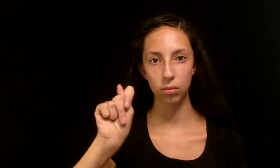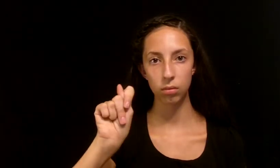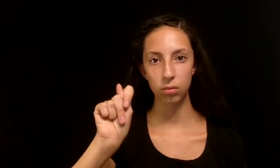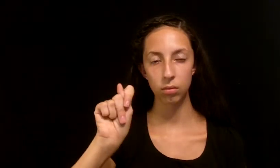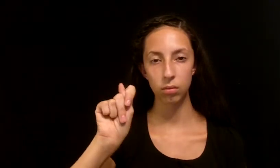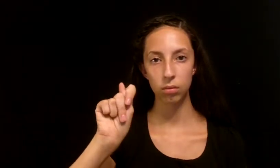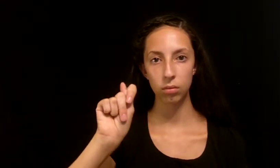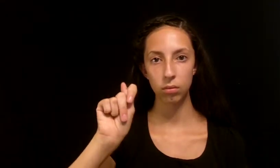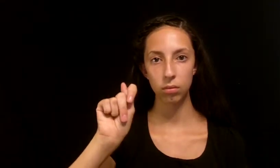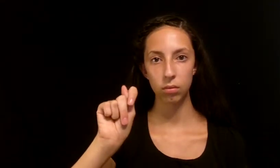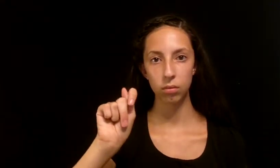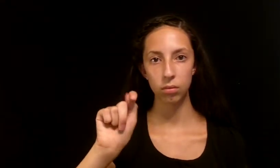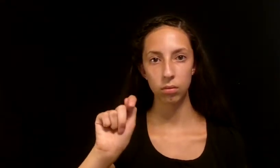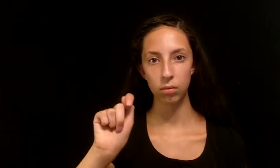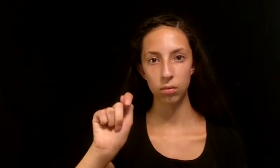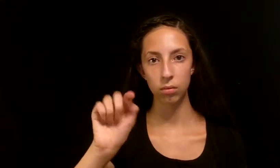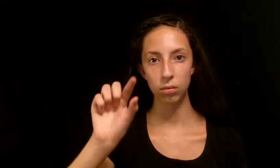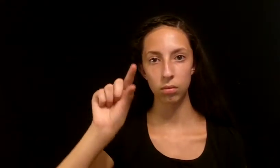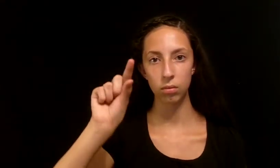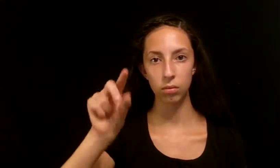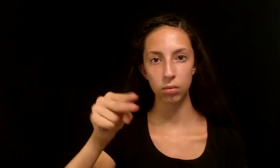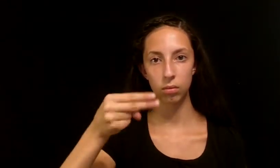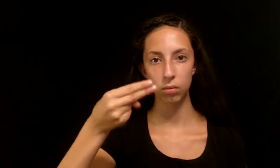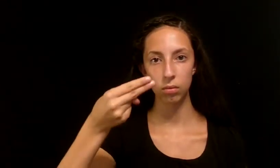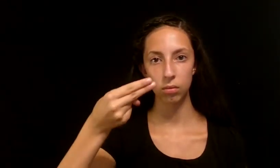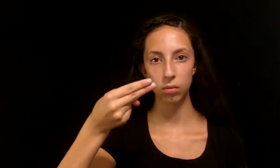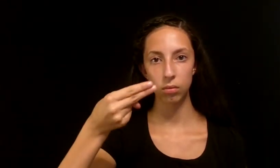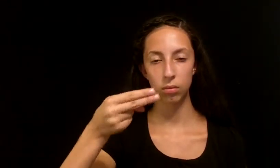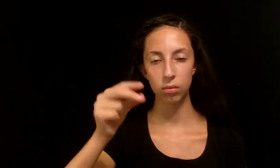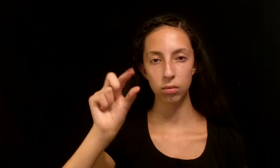M-I-G-H-T. And if you notice that G and the H, they kind of blend together.